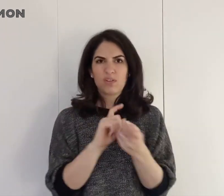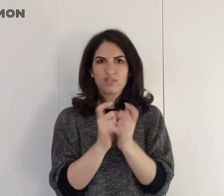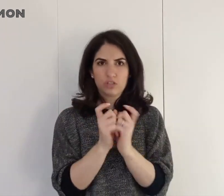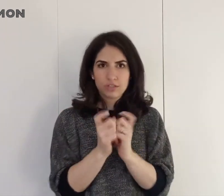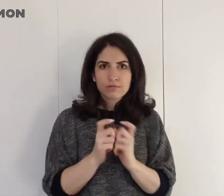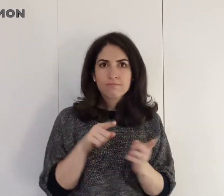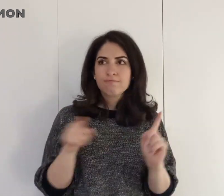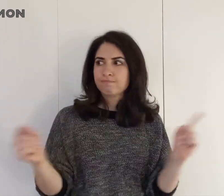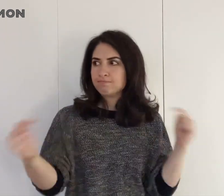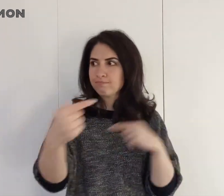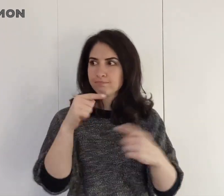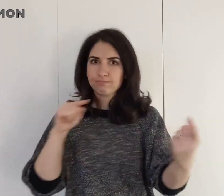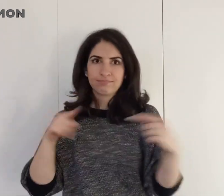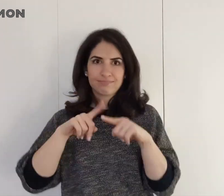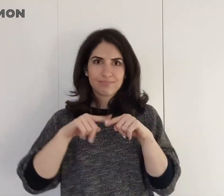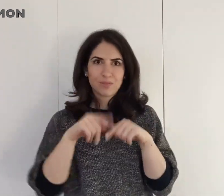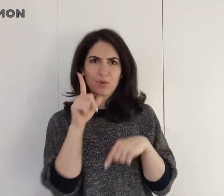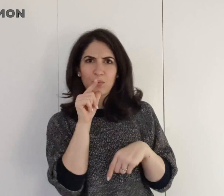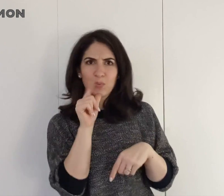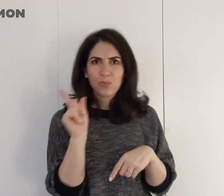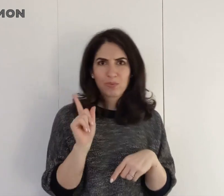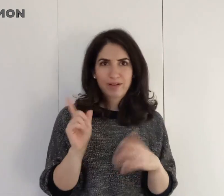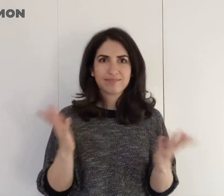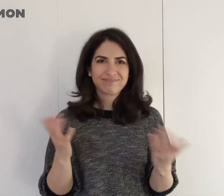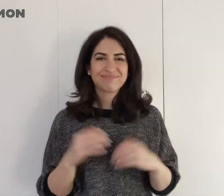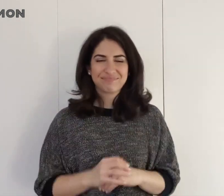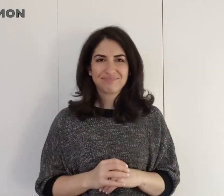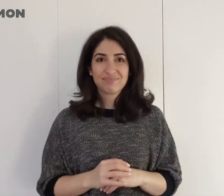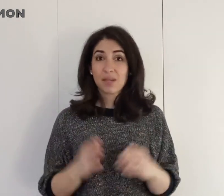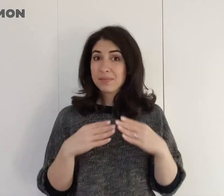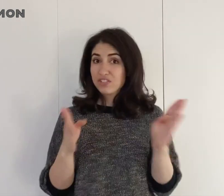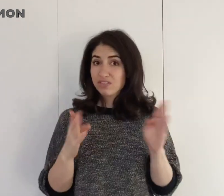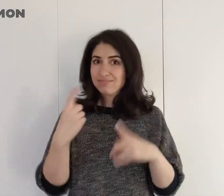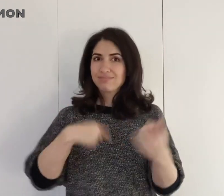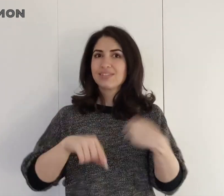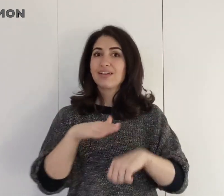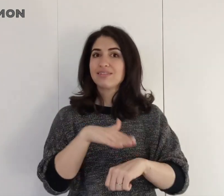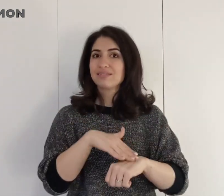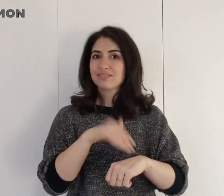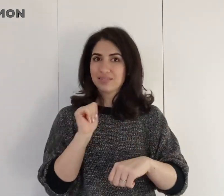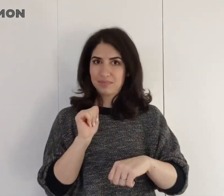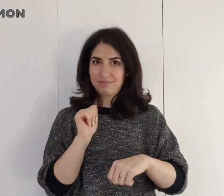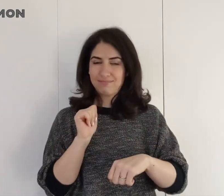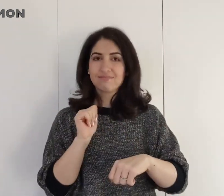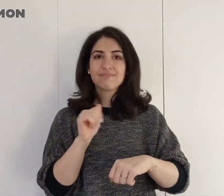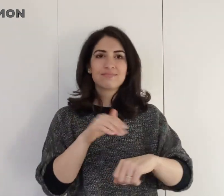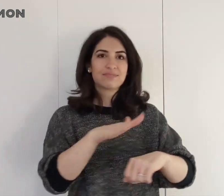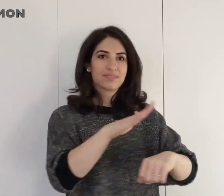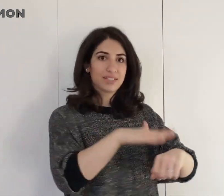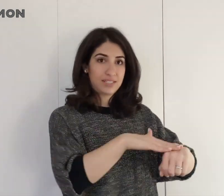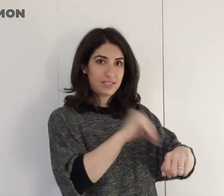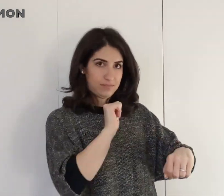You can change the sign's direction depending on who and where. The general sign is